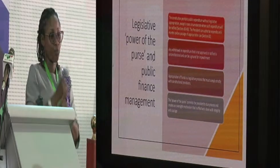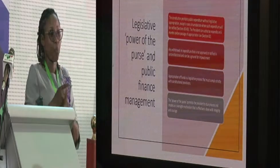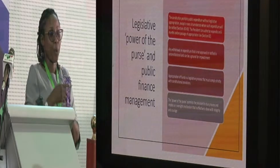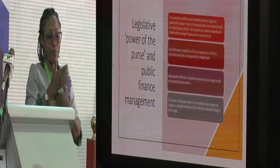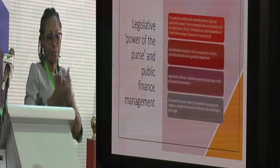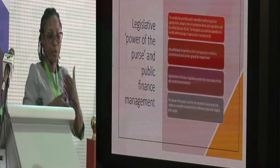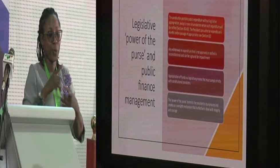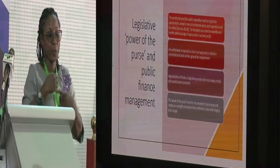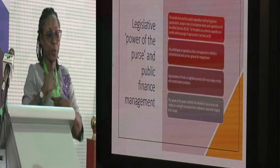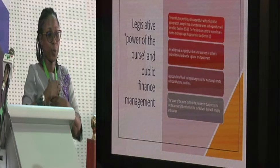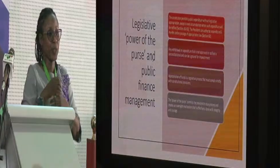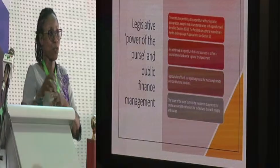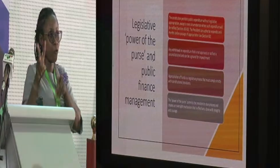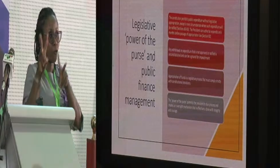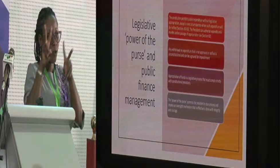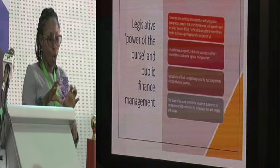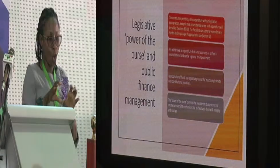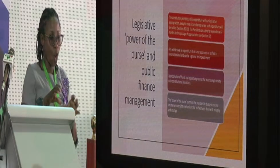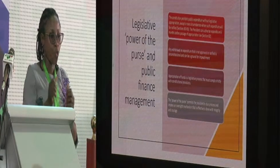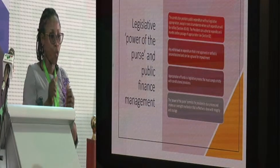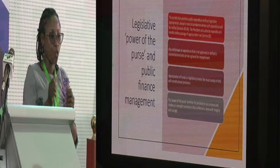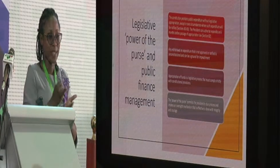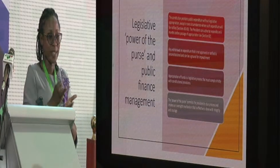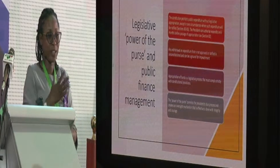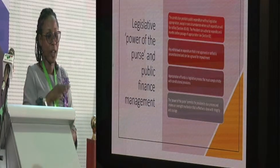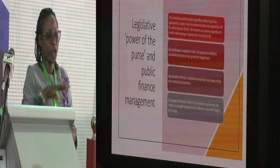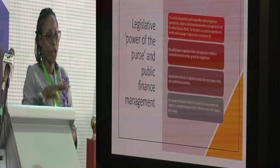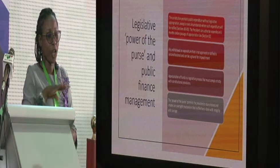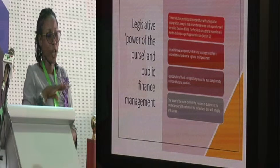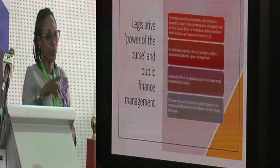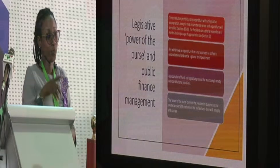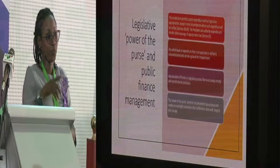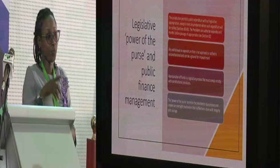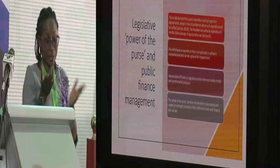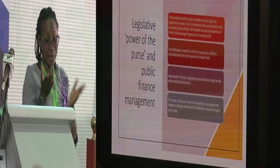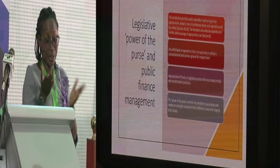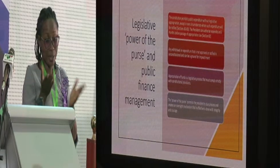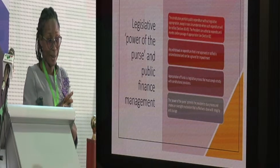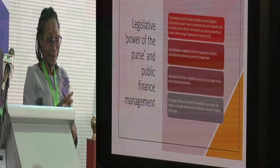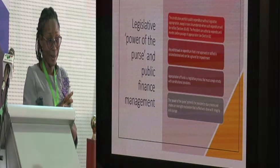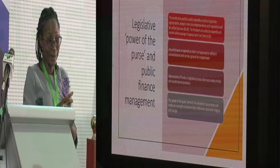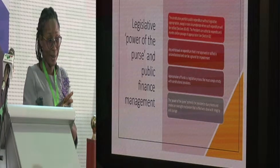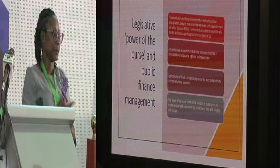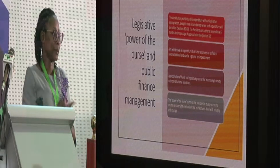an oversight mechanism that effective, and the point here is very clear, that